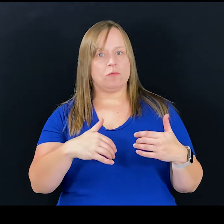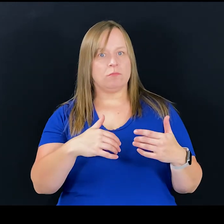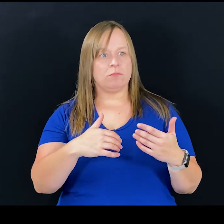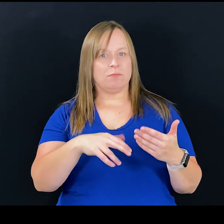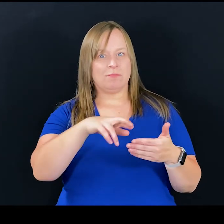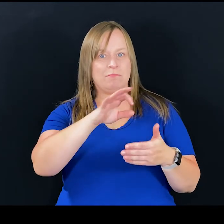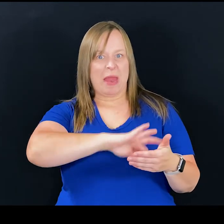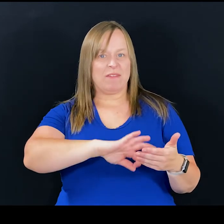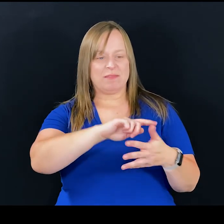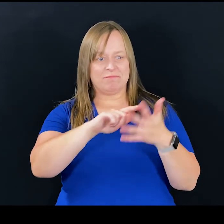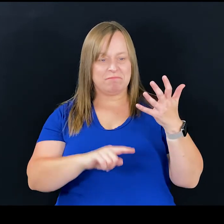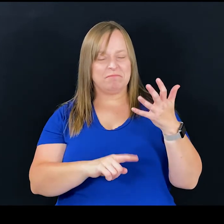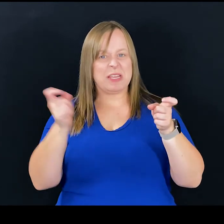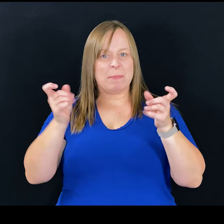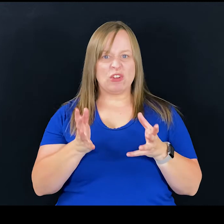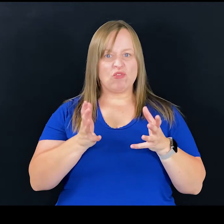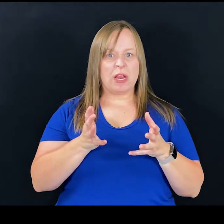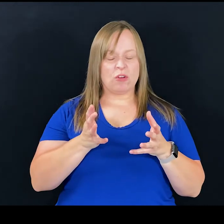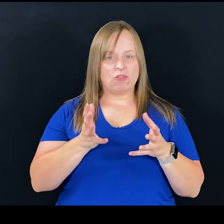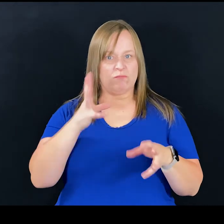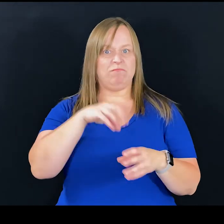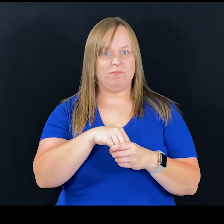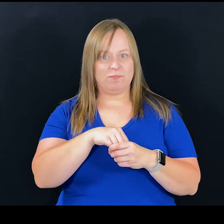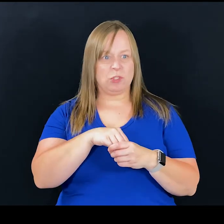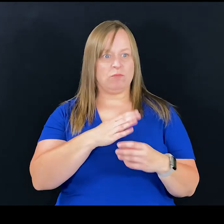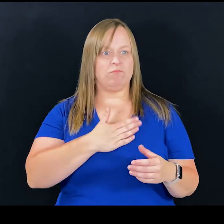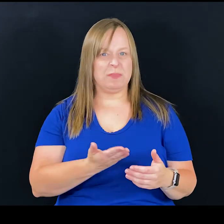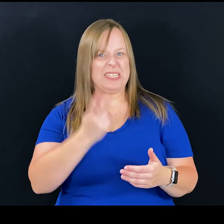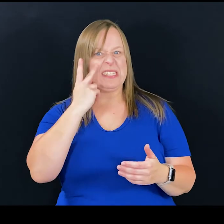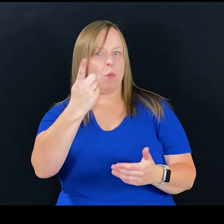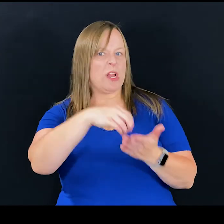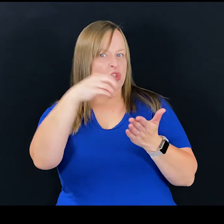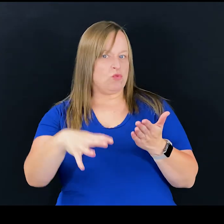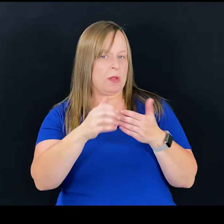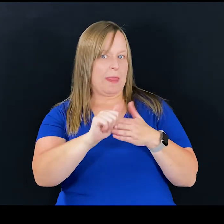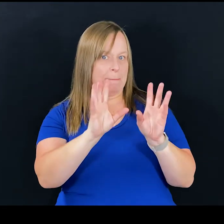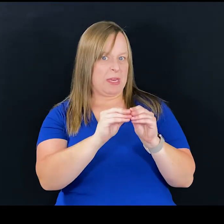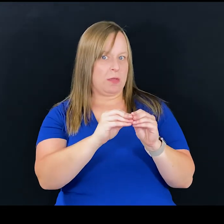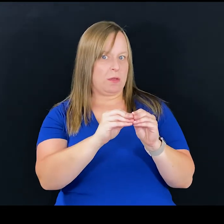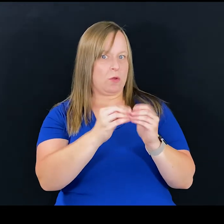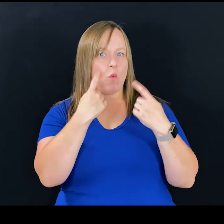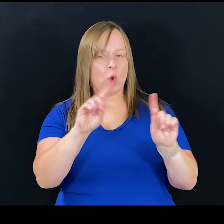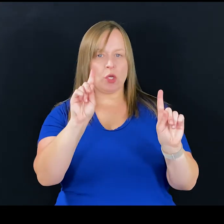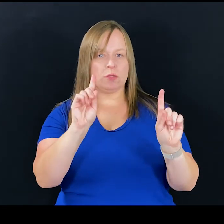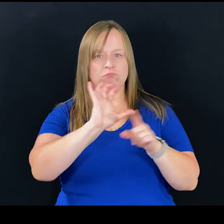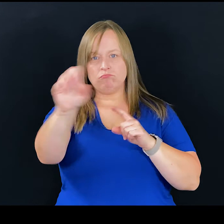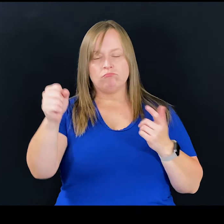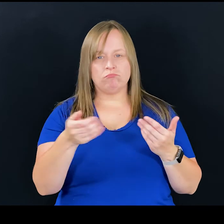it. So getting an administrator to buy into seeing one student-led meeting